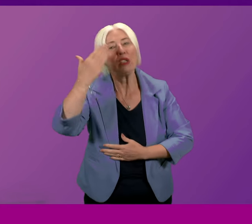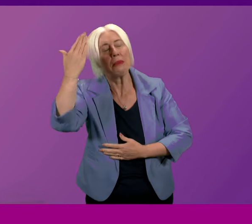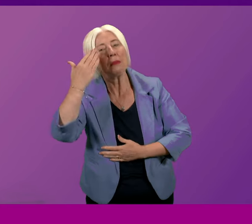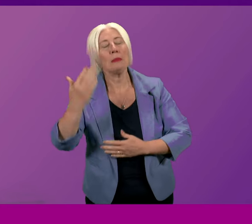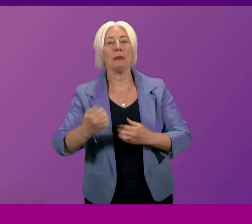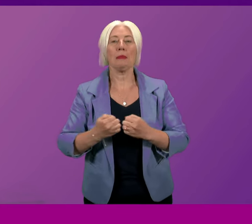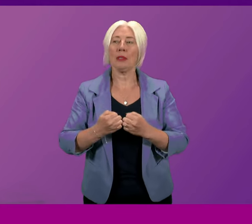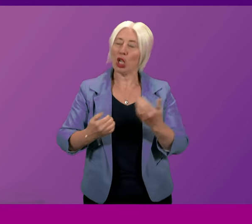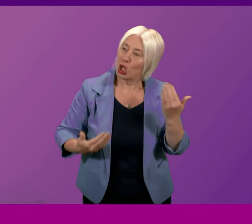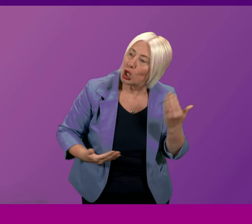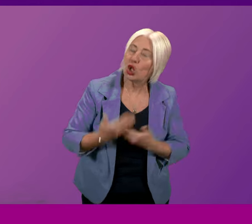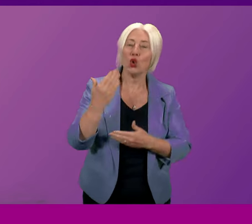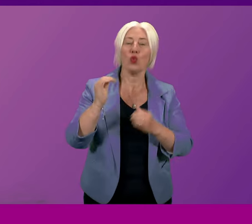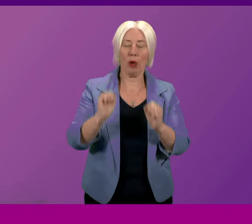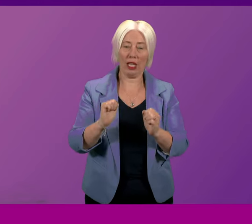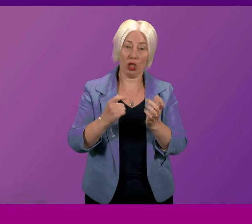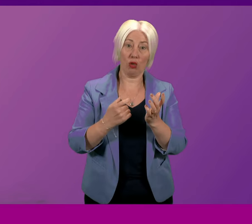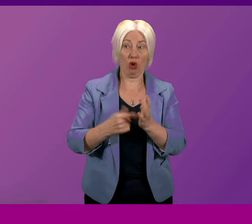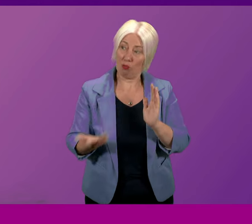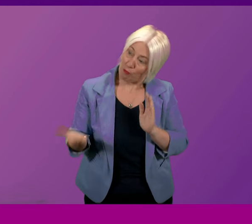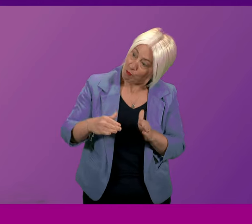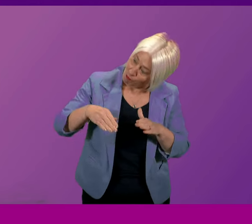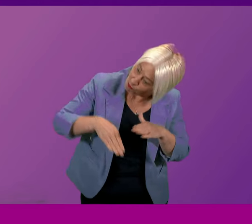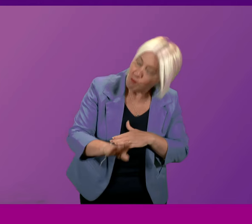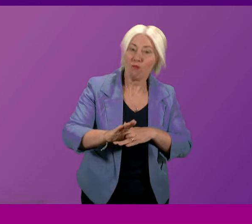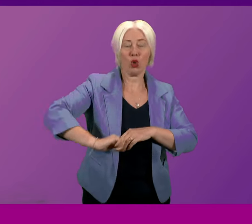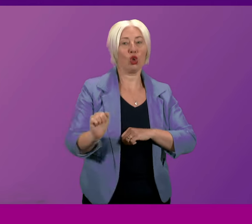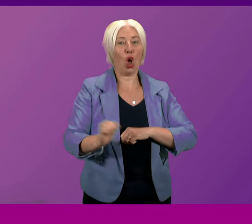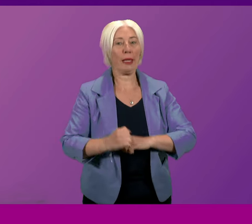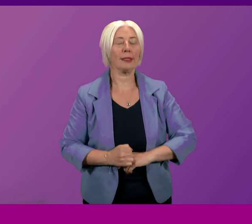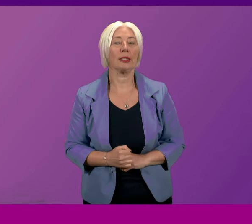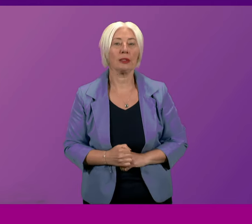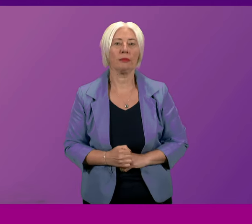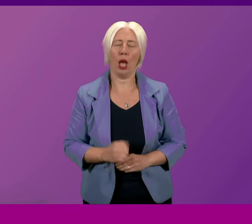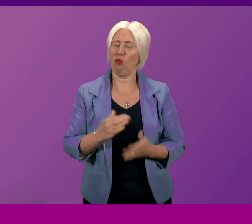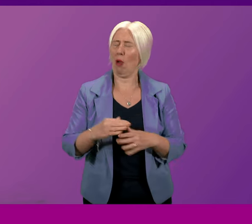new and renewed Scotland. It was an